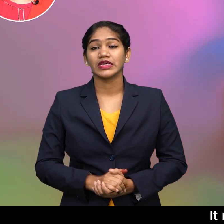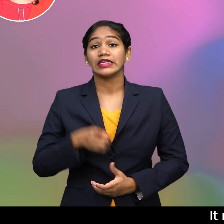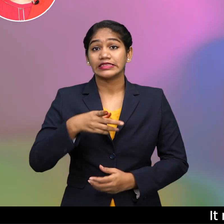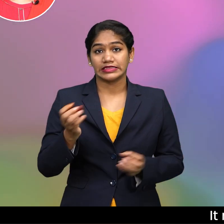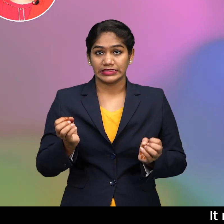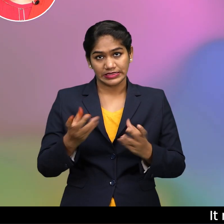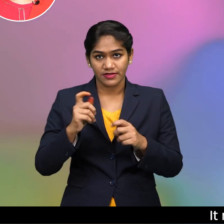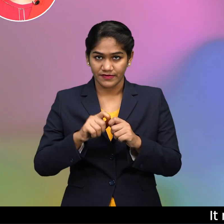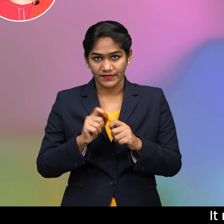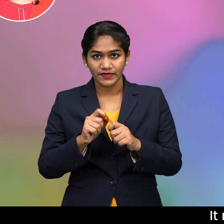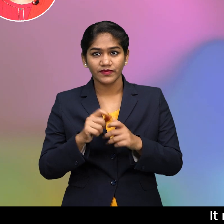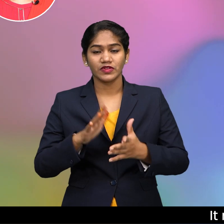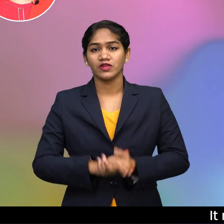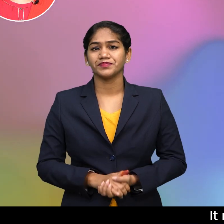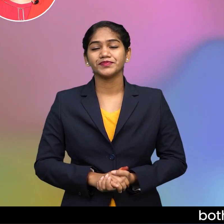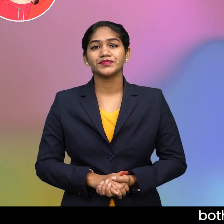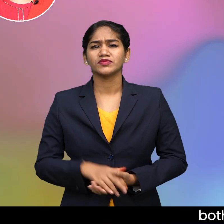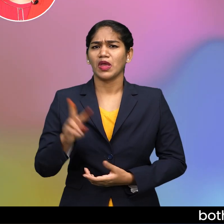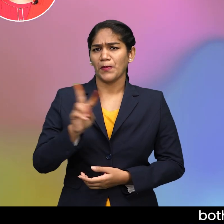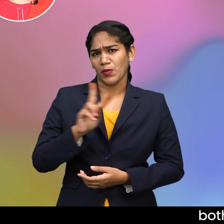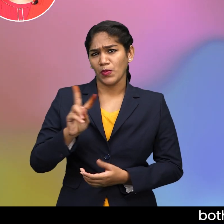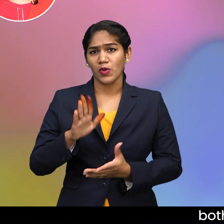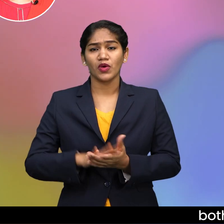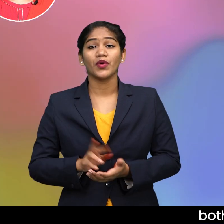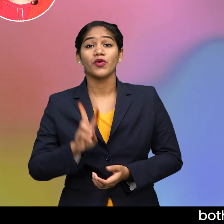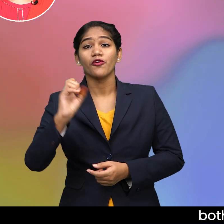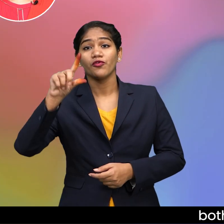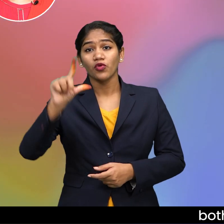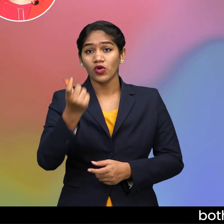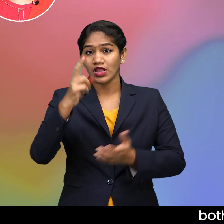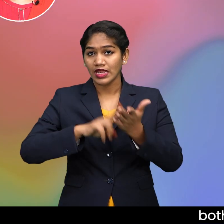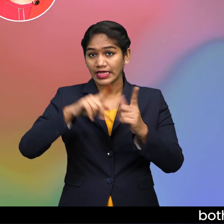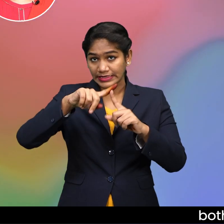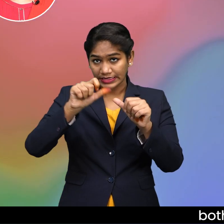It regulates both voluntary